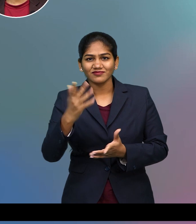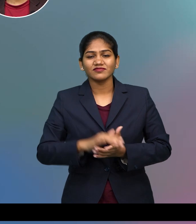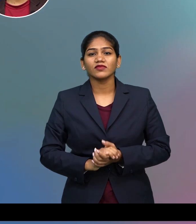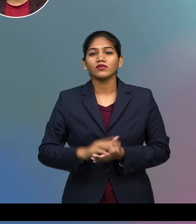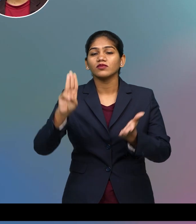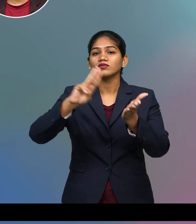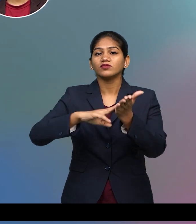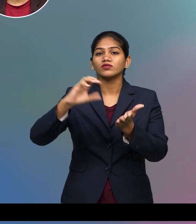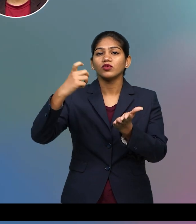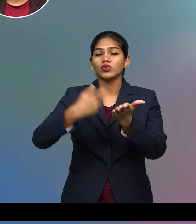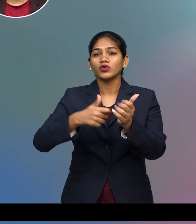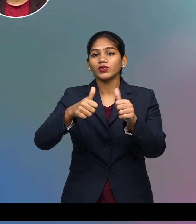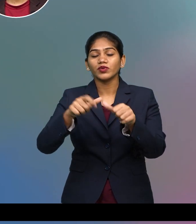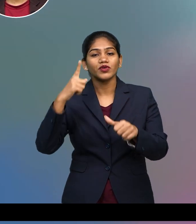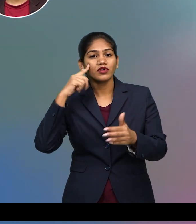moraines.